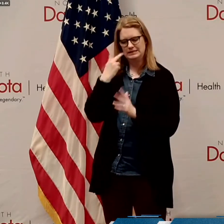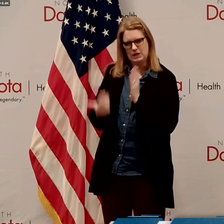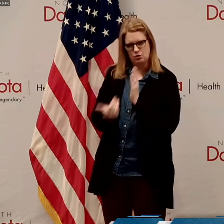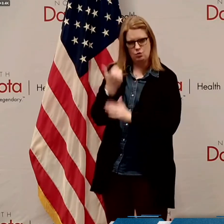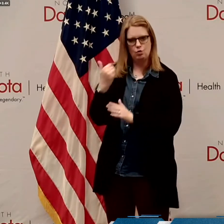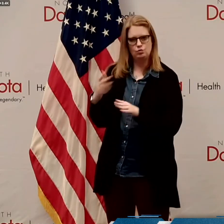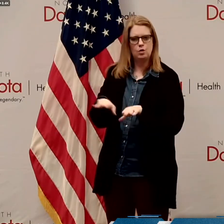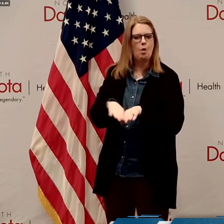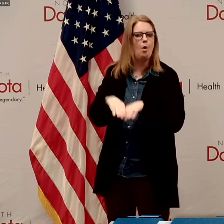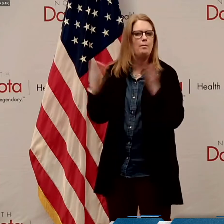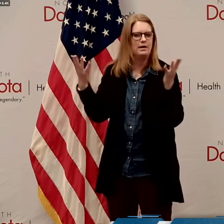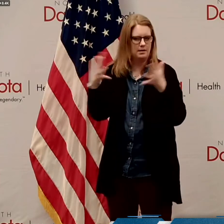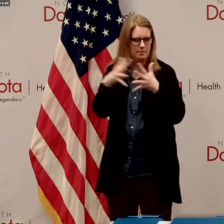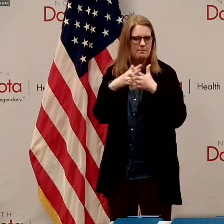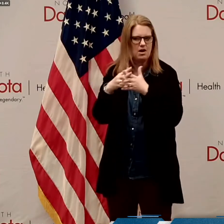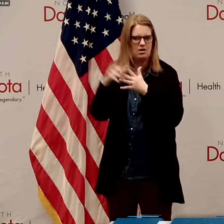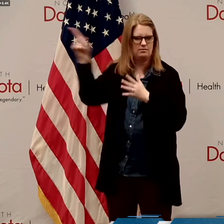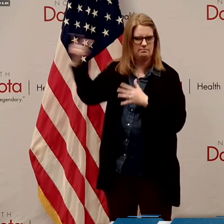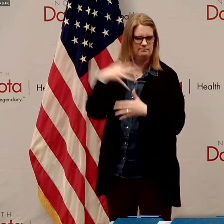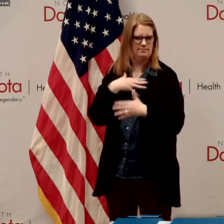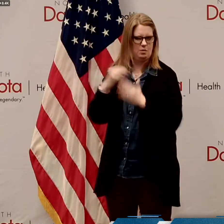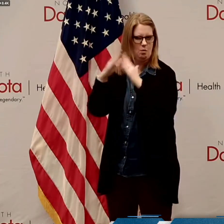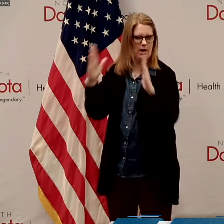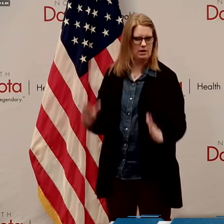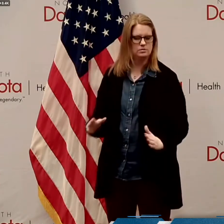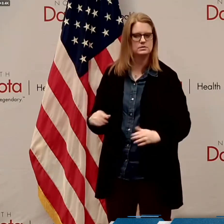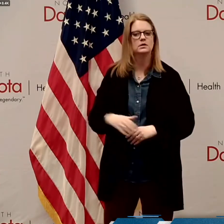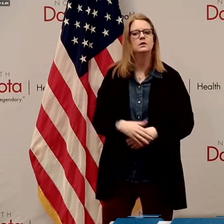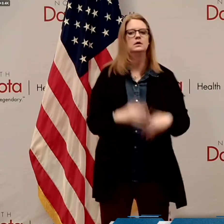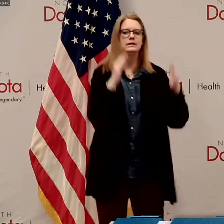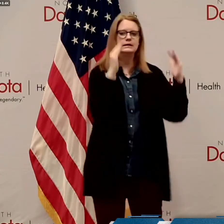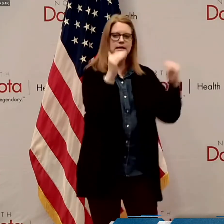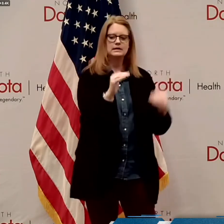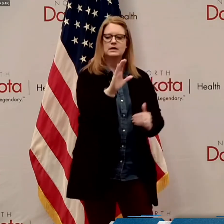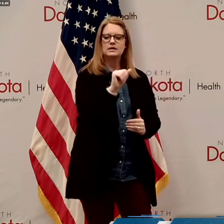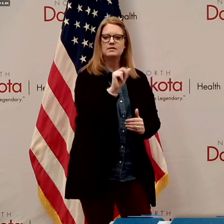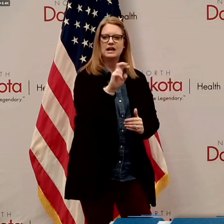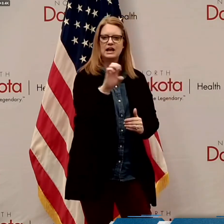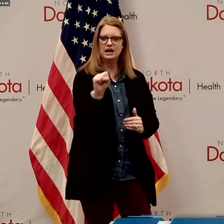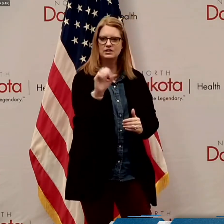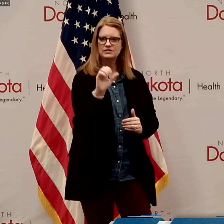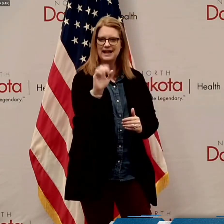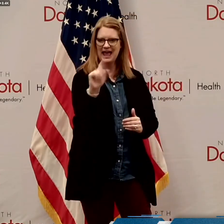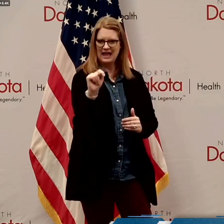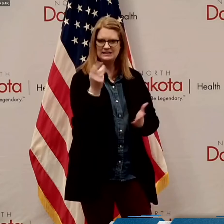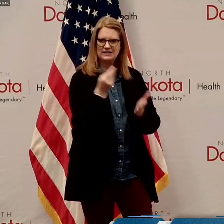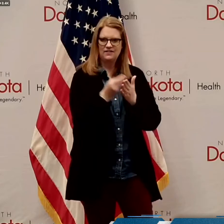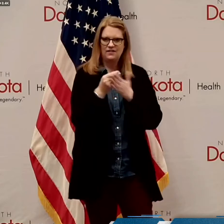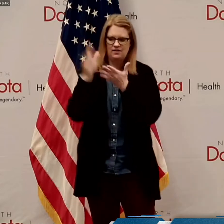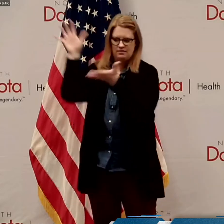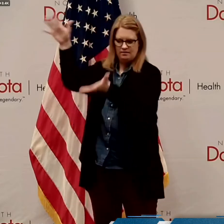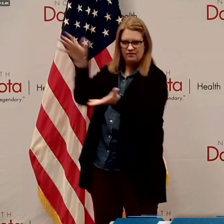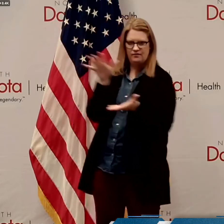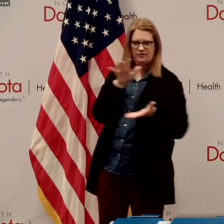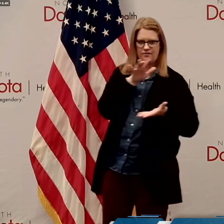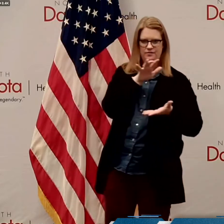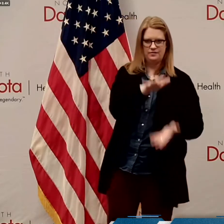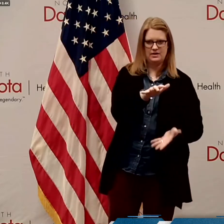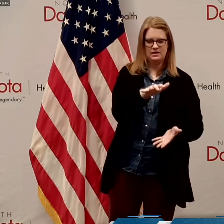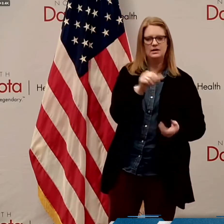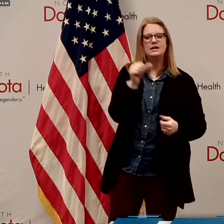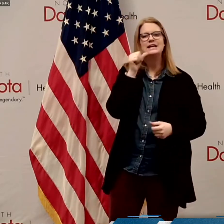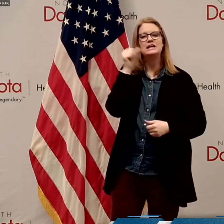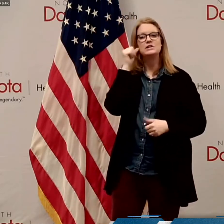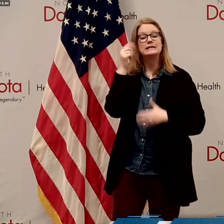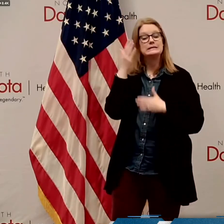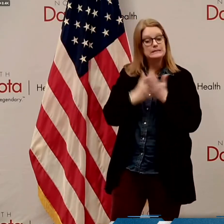Opening Up America again. Next topic, CARES Act funding received. I want to give an update because, as we said yesterday, some of